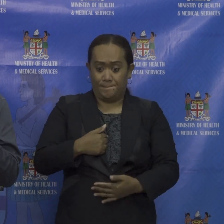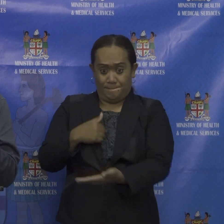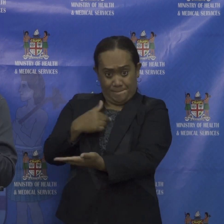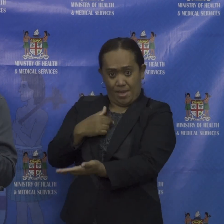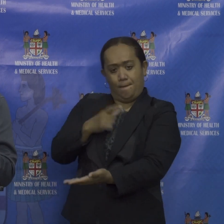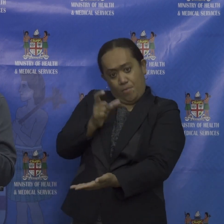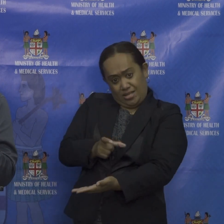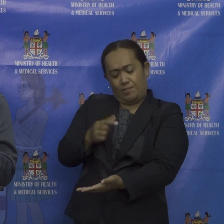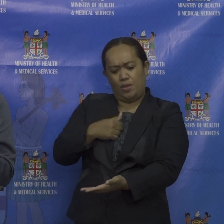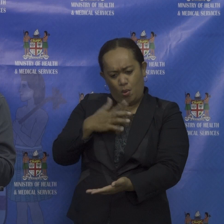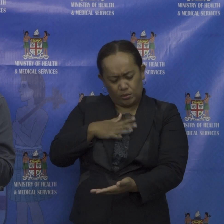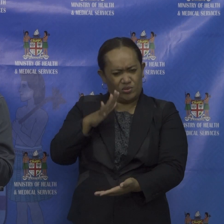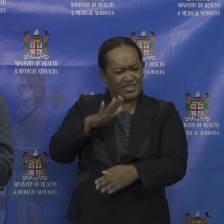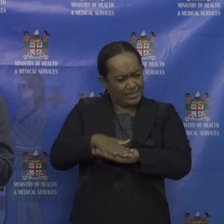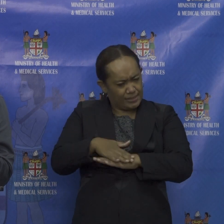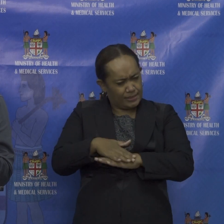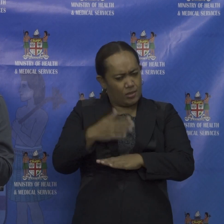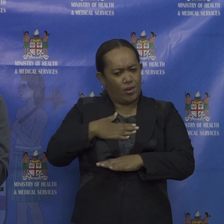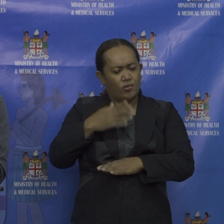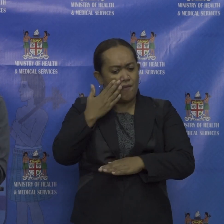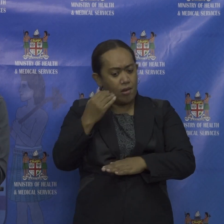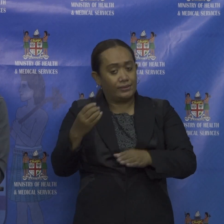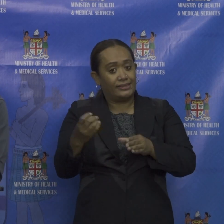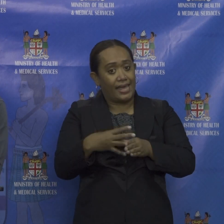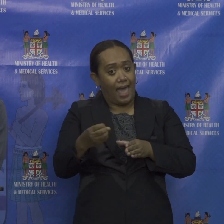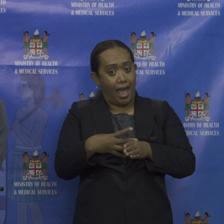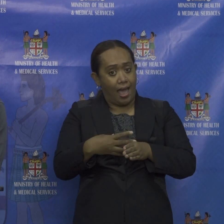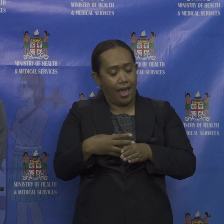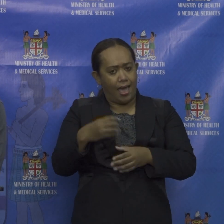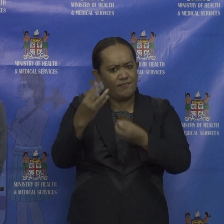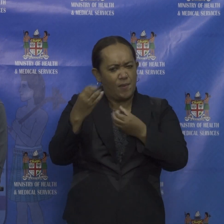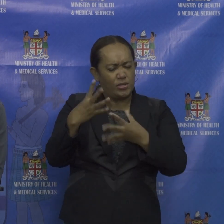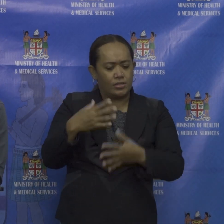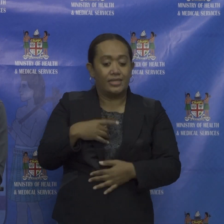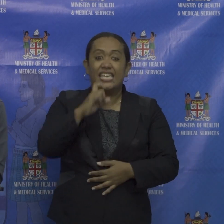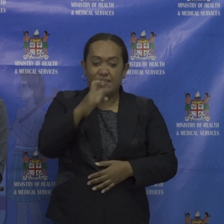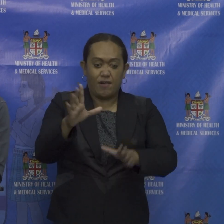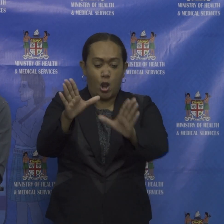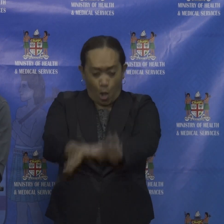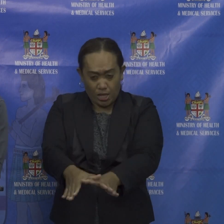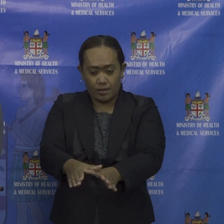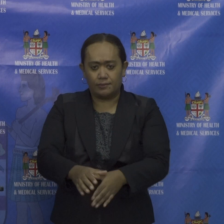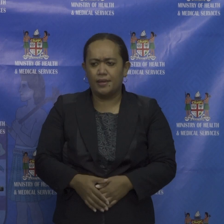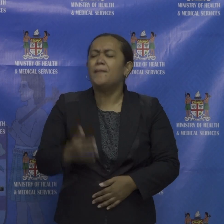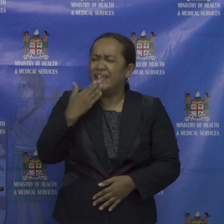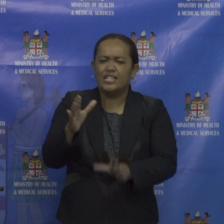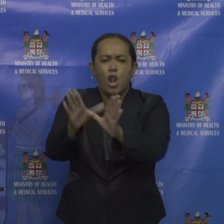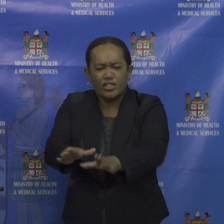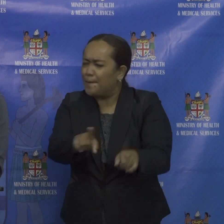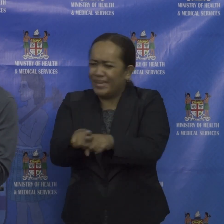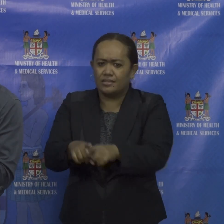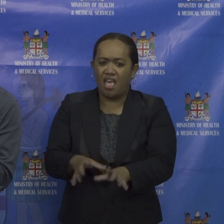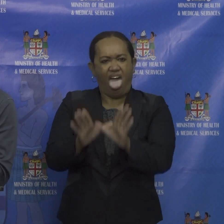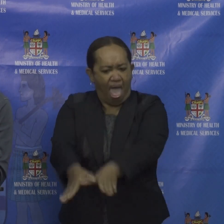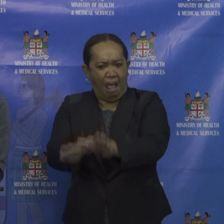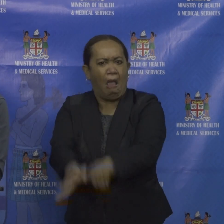to sit back again, look at the data, and see whether a lockdown will work. See, the point about the lockdown is that it's no point